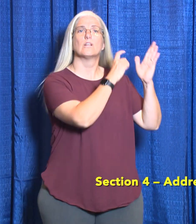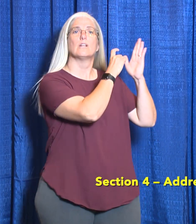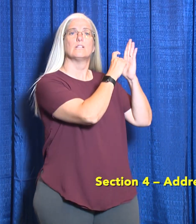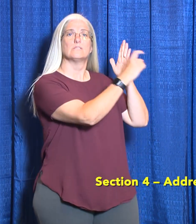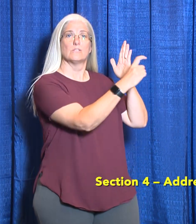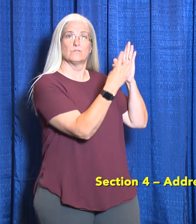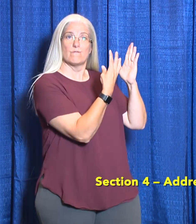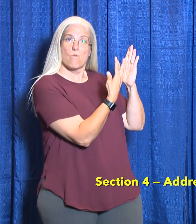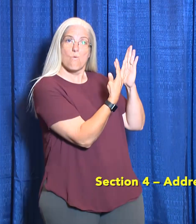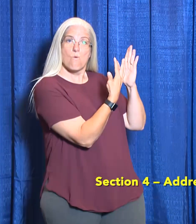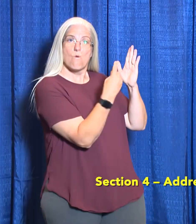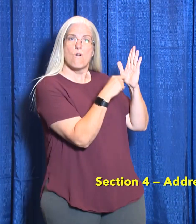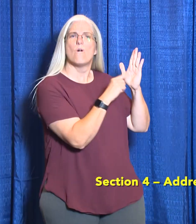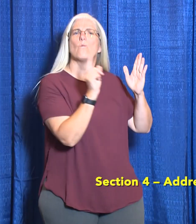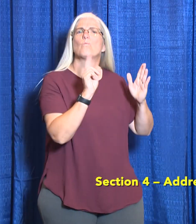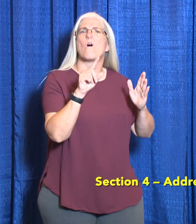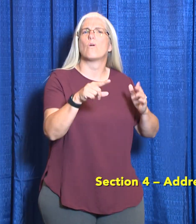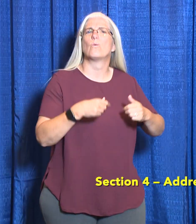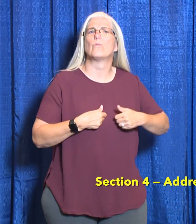Section 4. Address where you live.